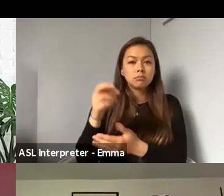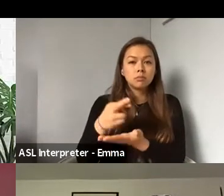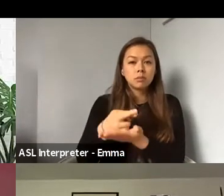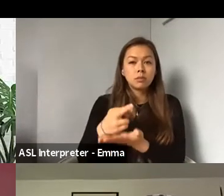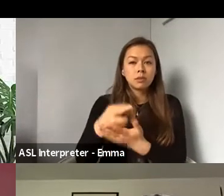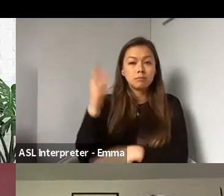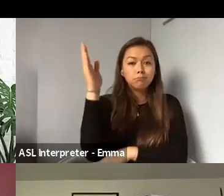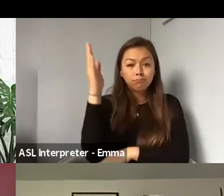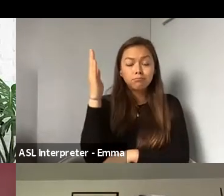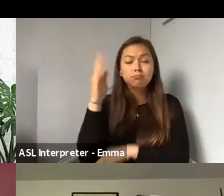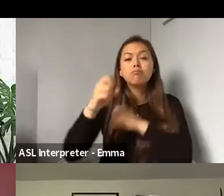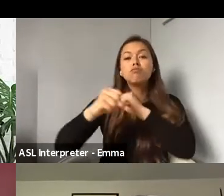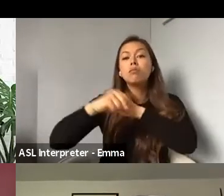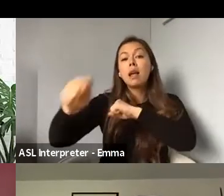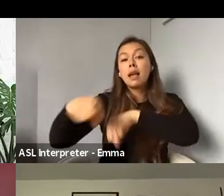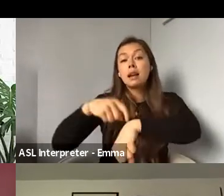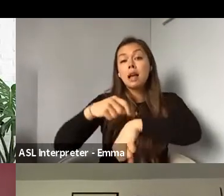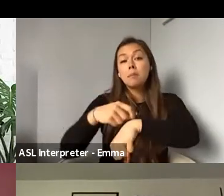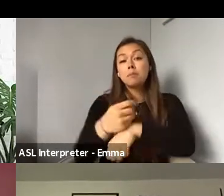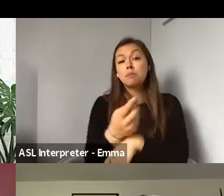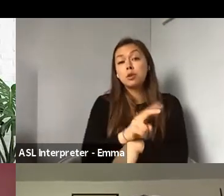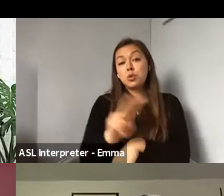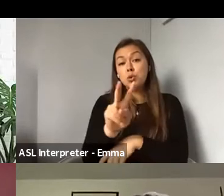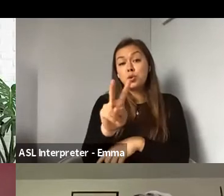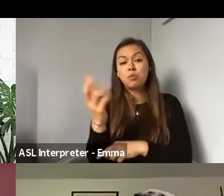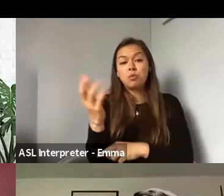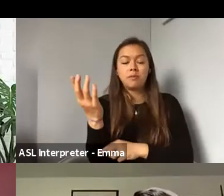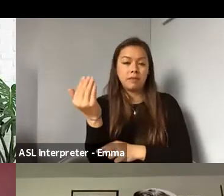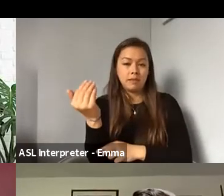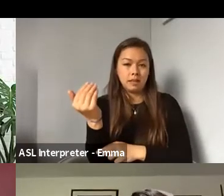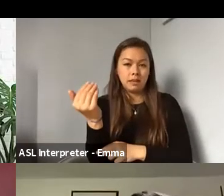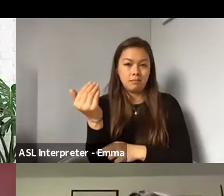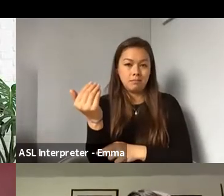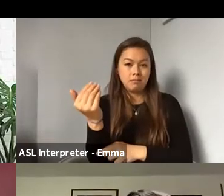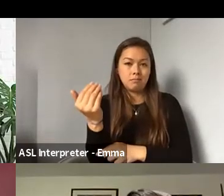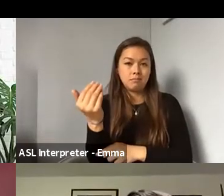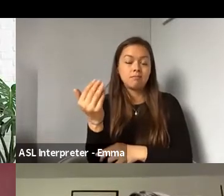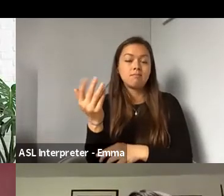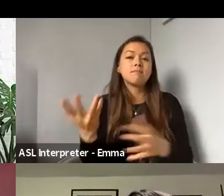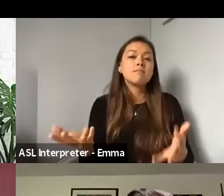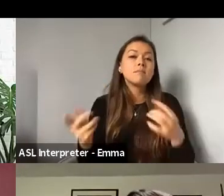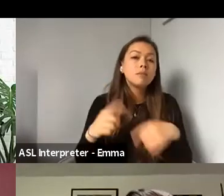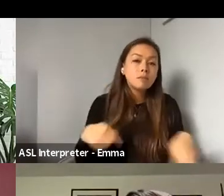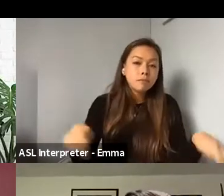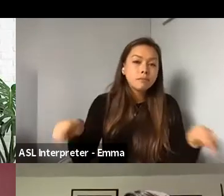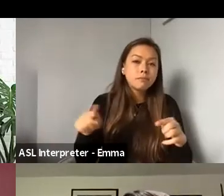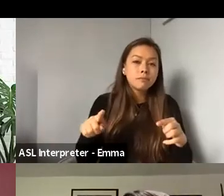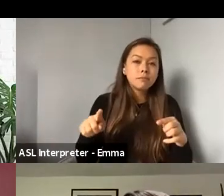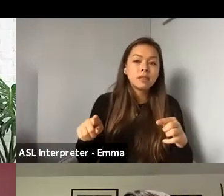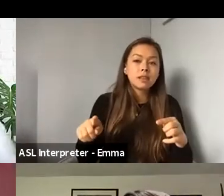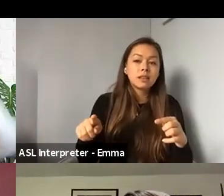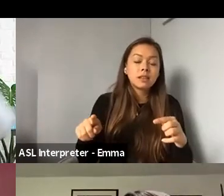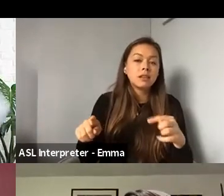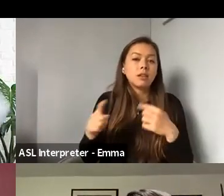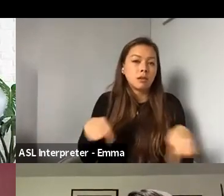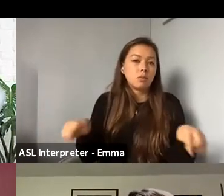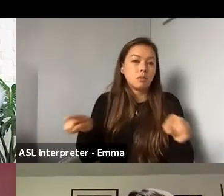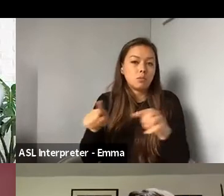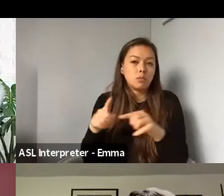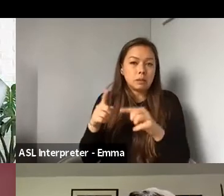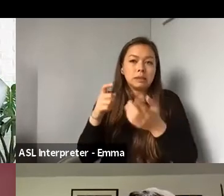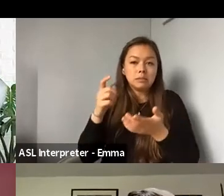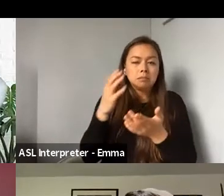2:15, but we also realized that some people have already shared that it was such a wonderful presentation, but they had to